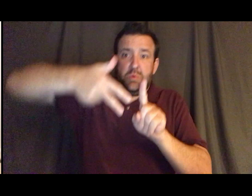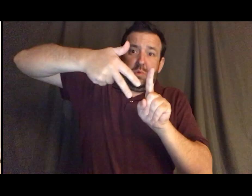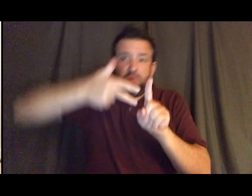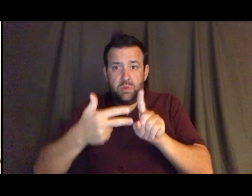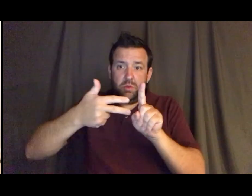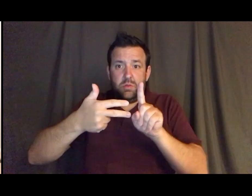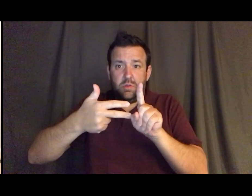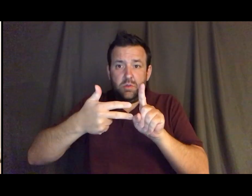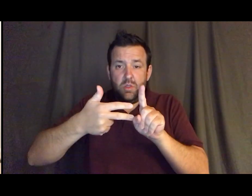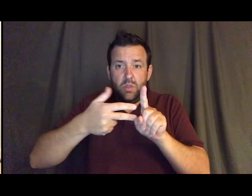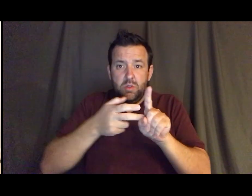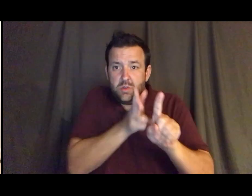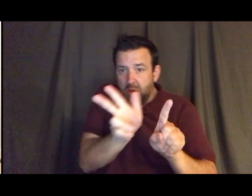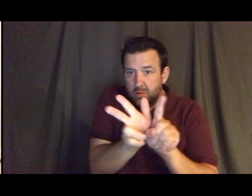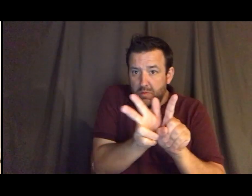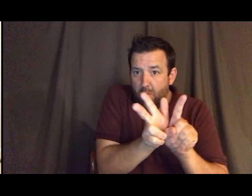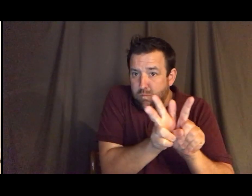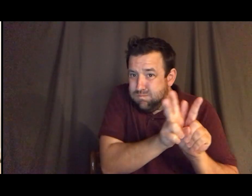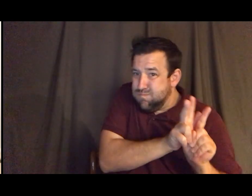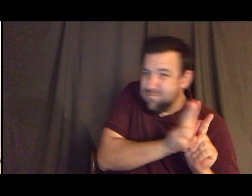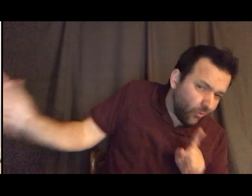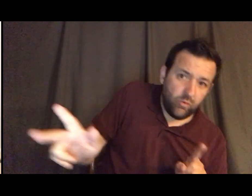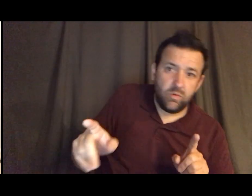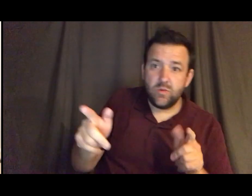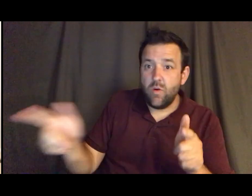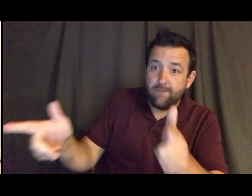fast they forgot their tires.